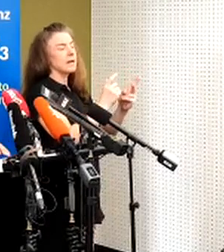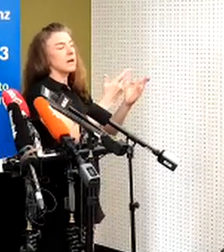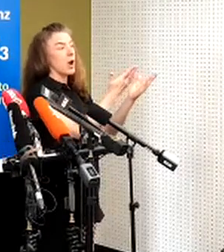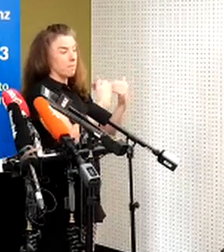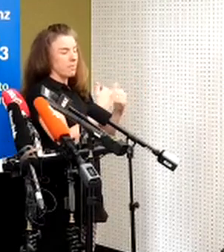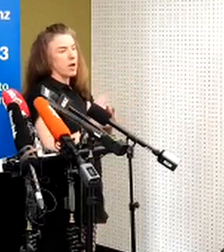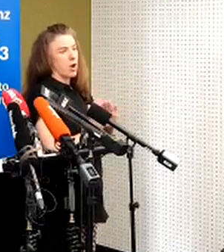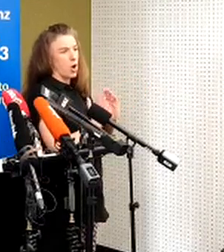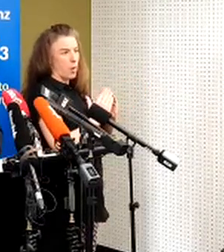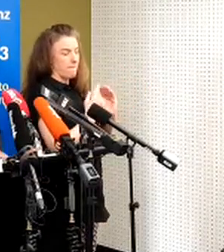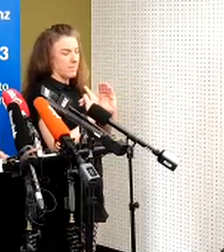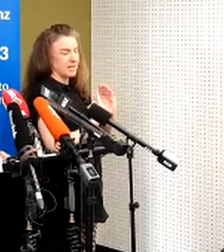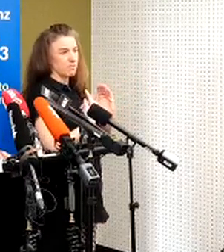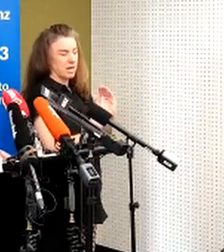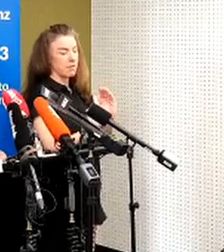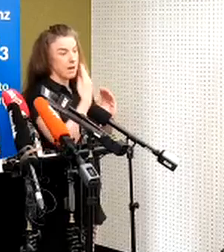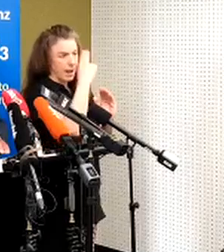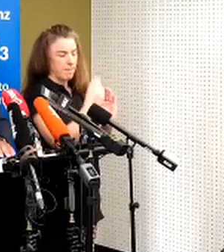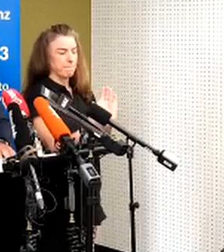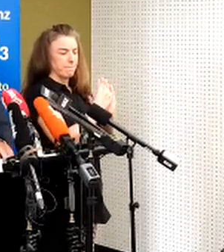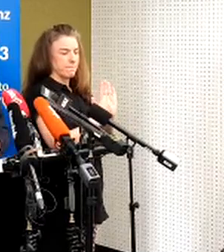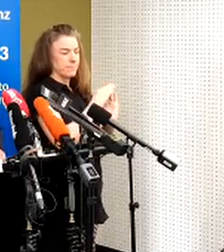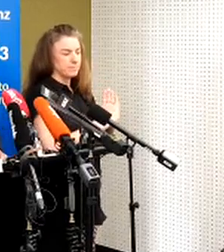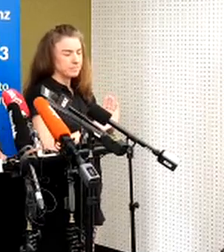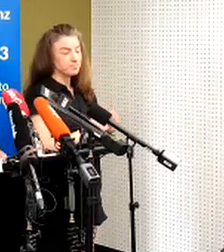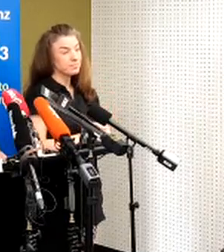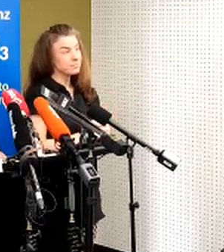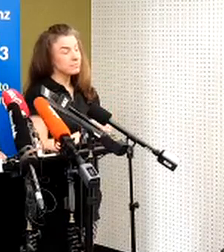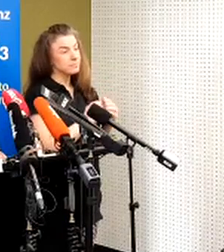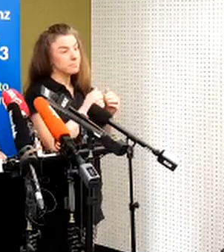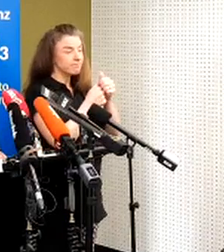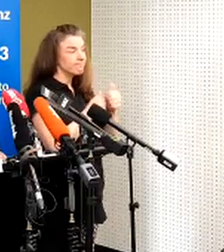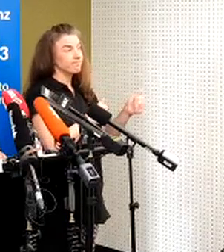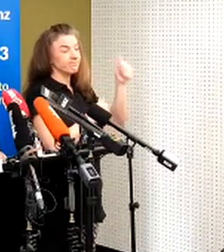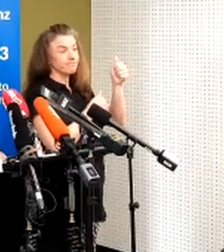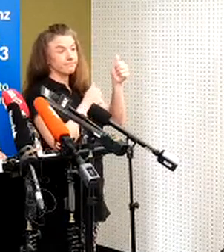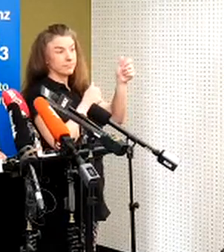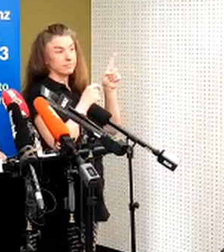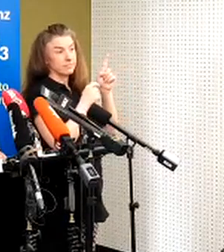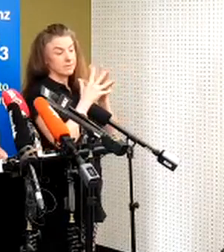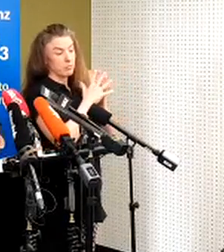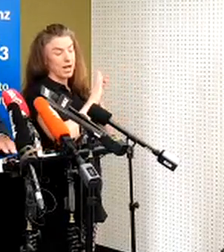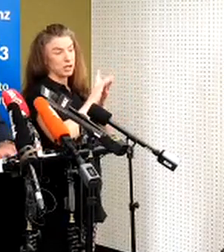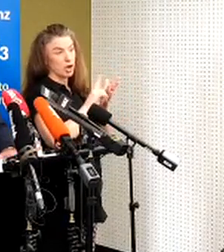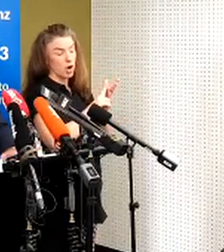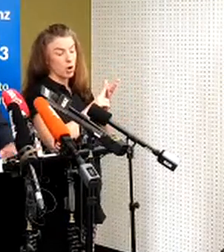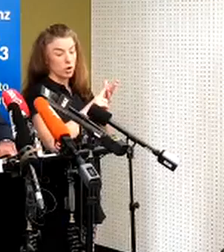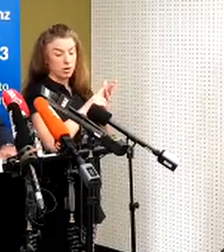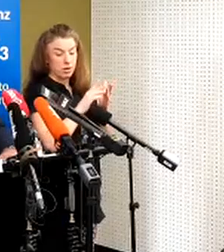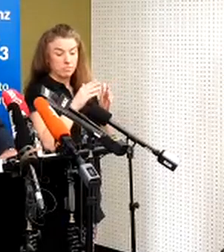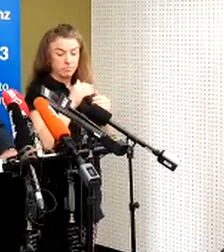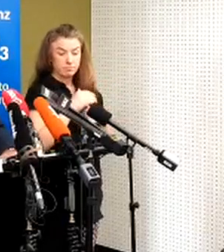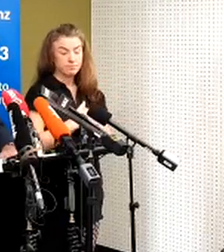Healthline. So in summary, in the words of the World Health Organization Director General, based on what we currently